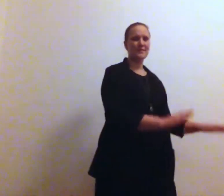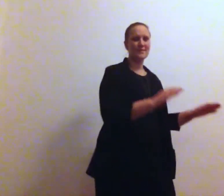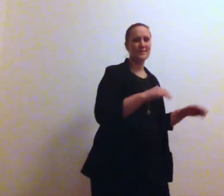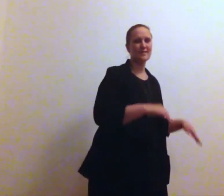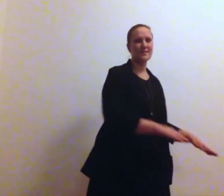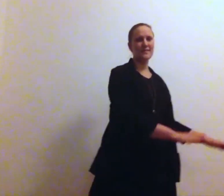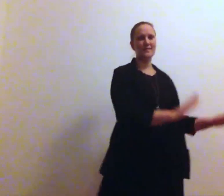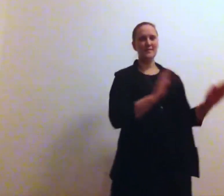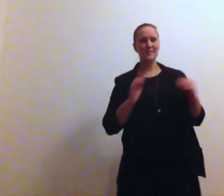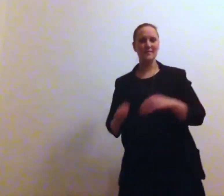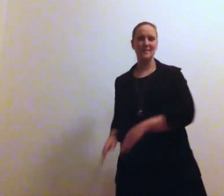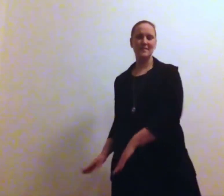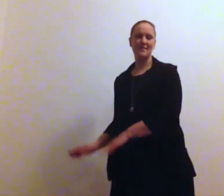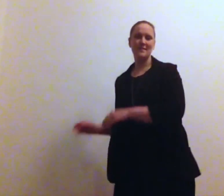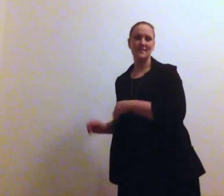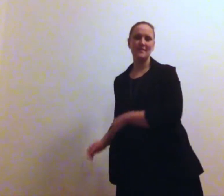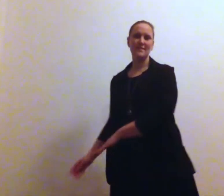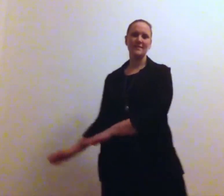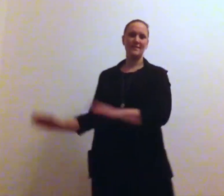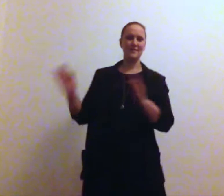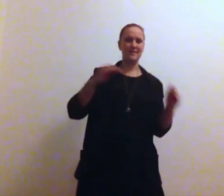Thank you.